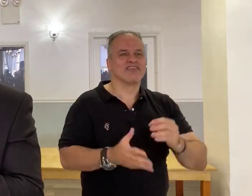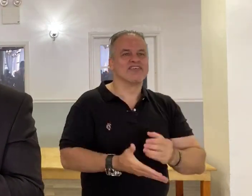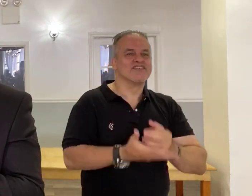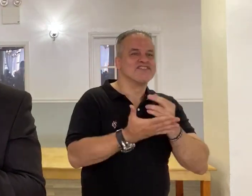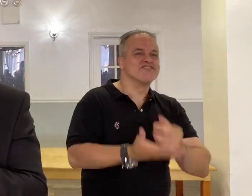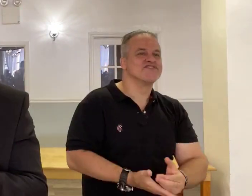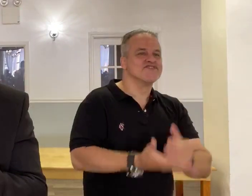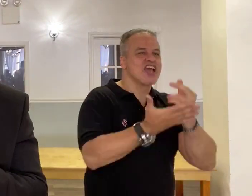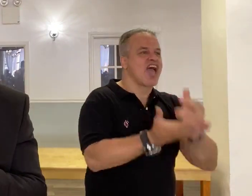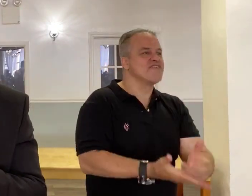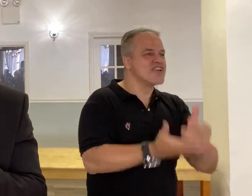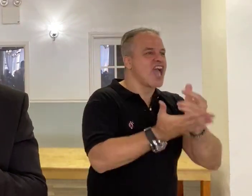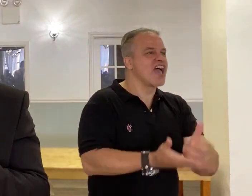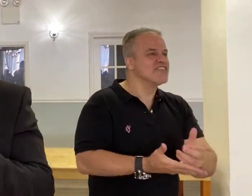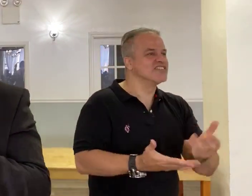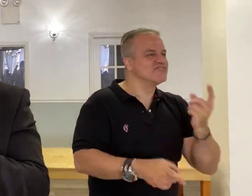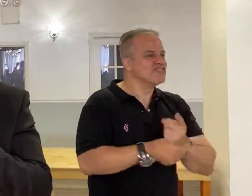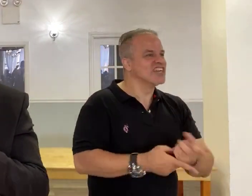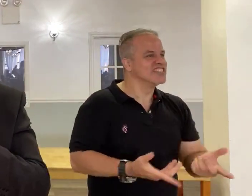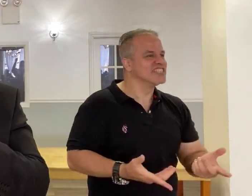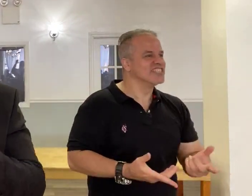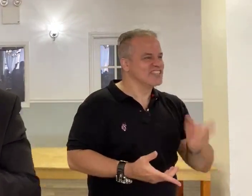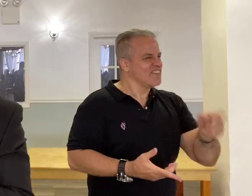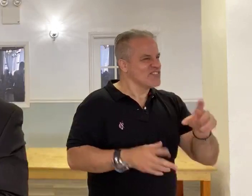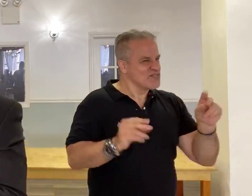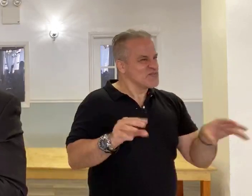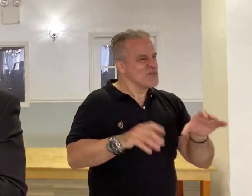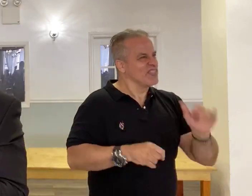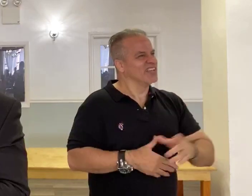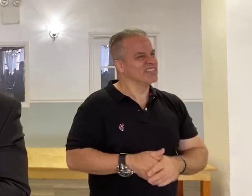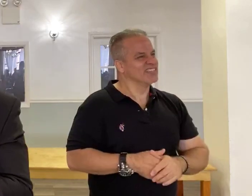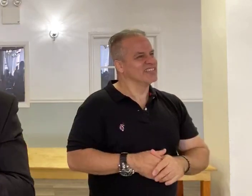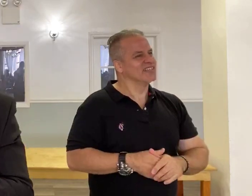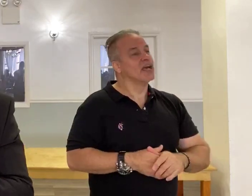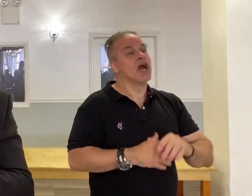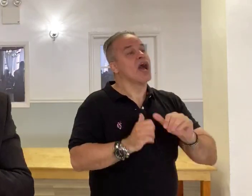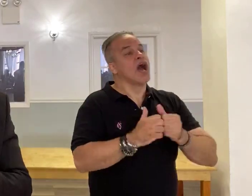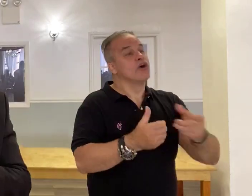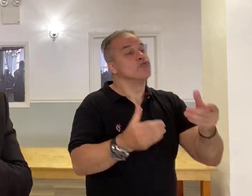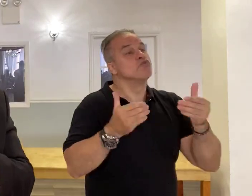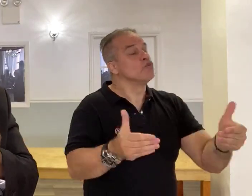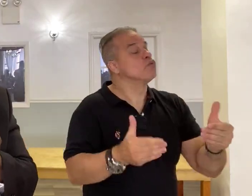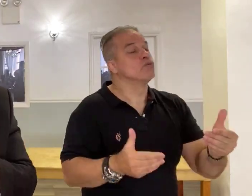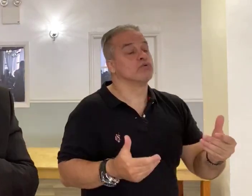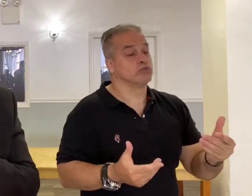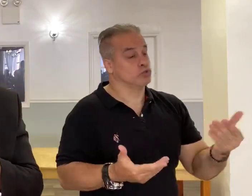read the Bible. Understand the Bible. Let God indeed speak to